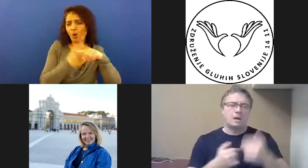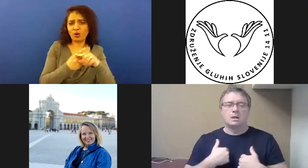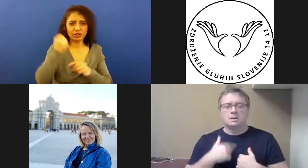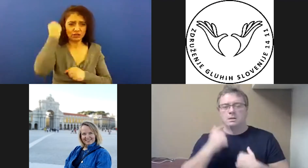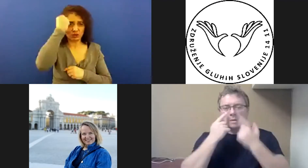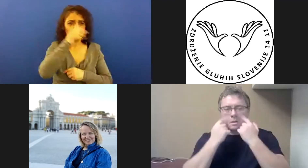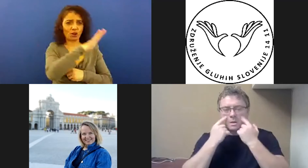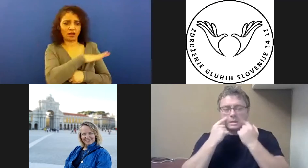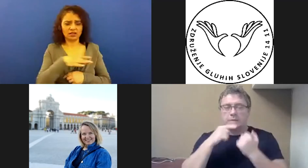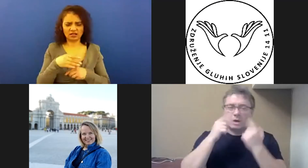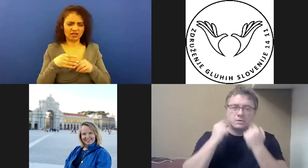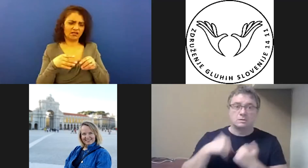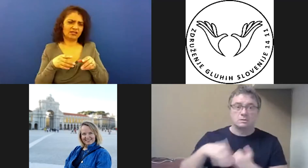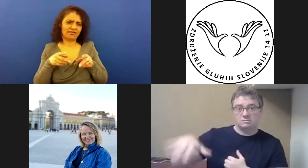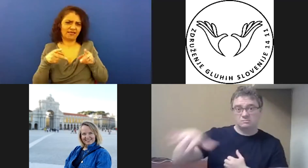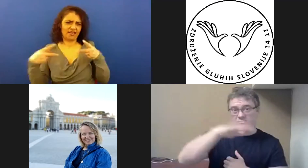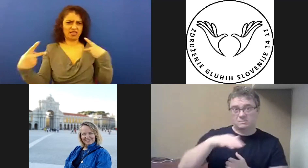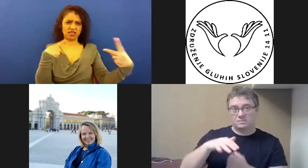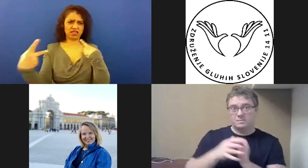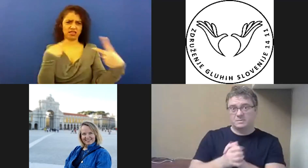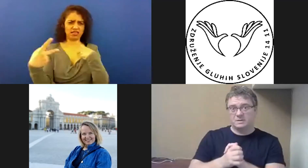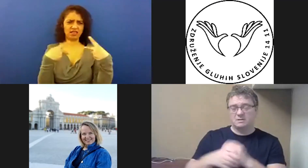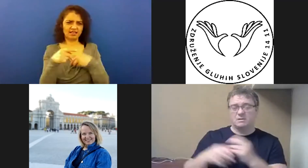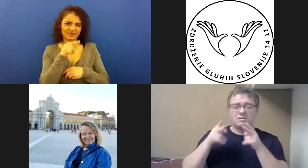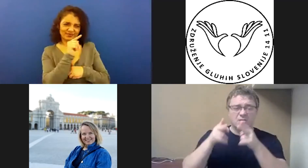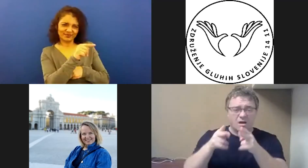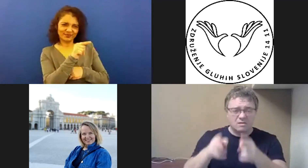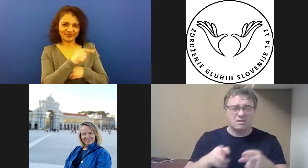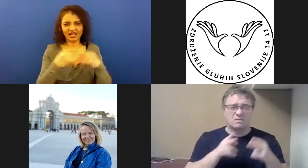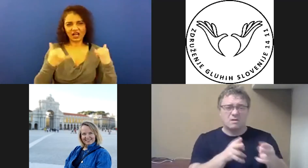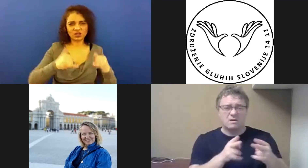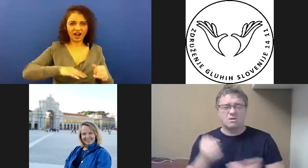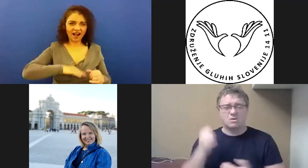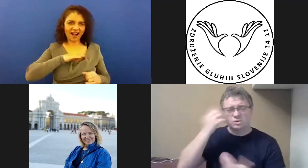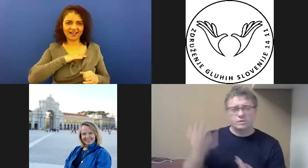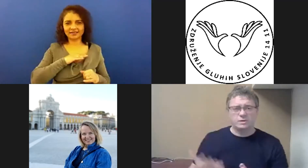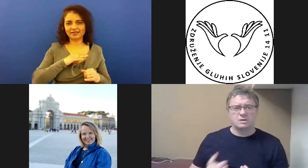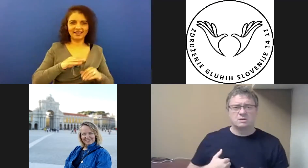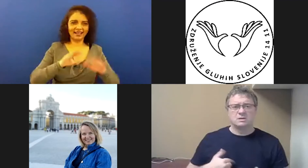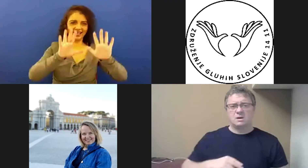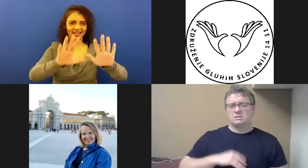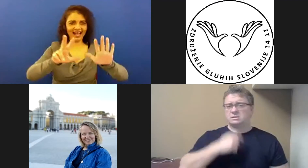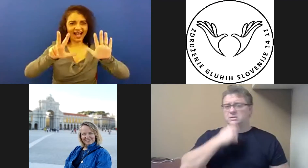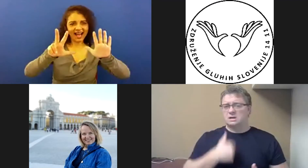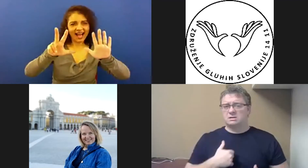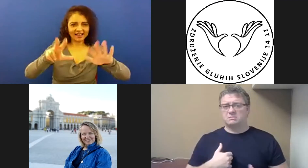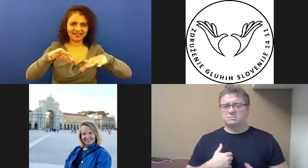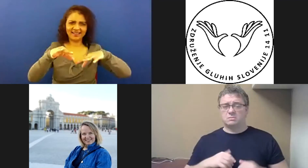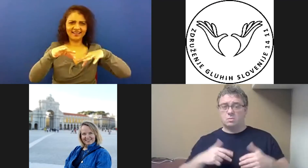of arguments with my brother. I cried. I was bullied by other Roma people